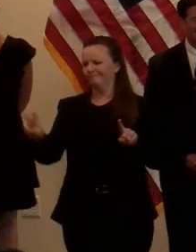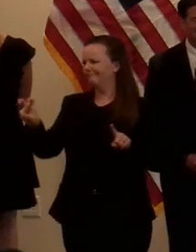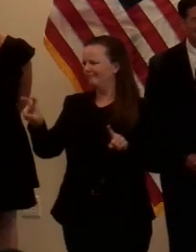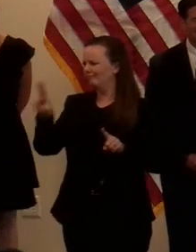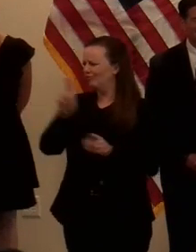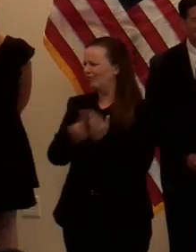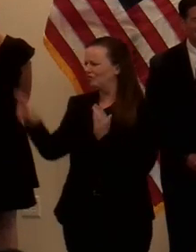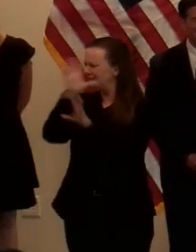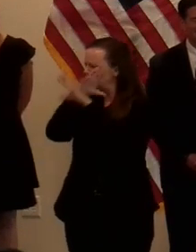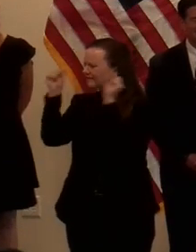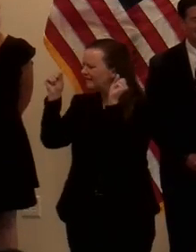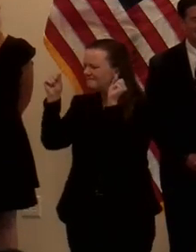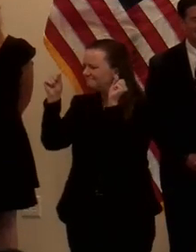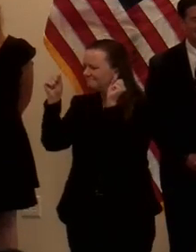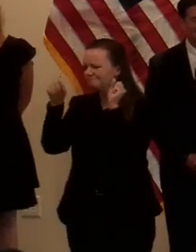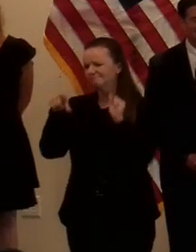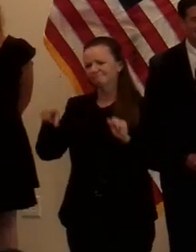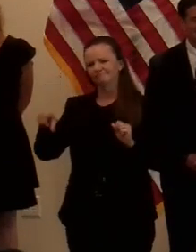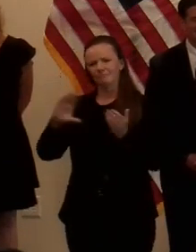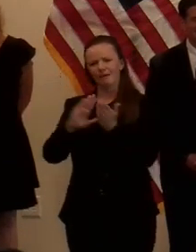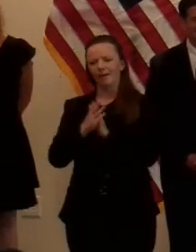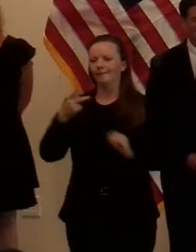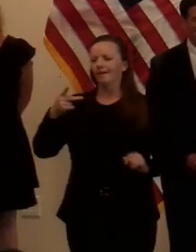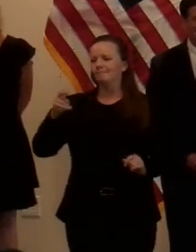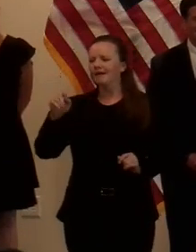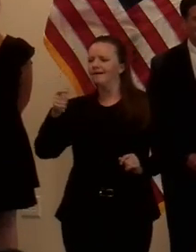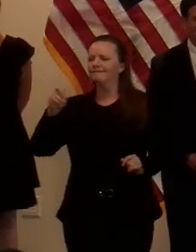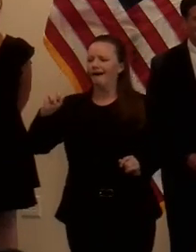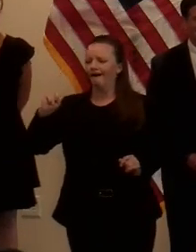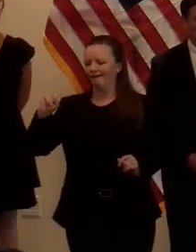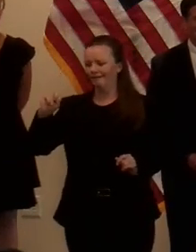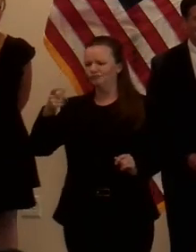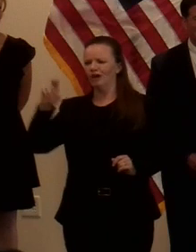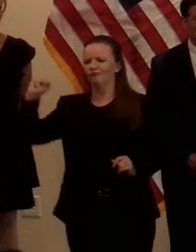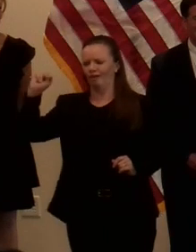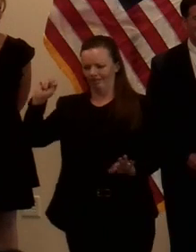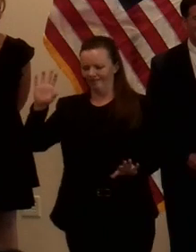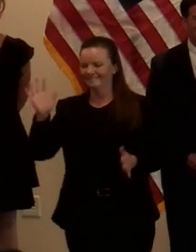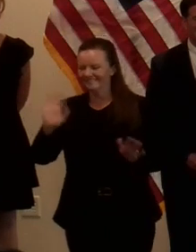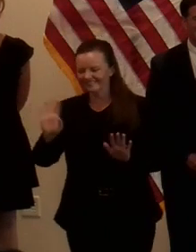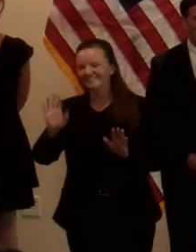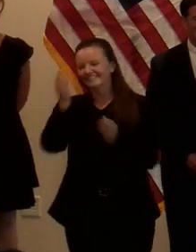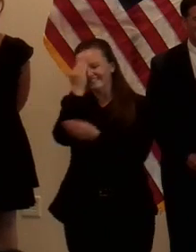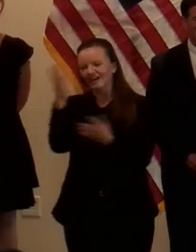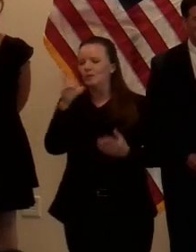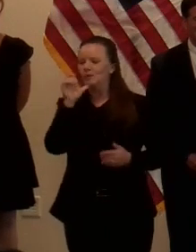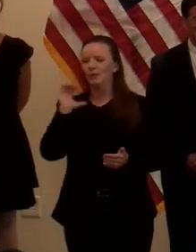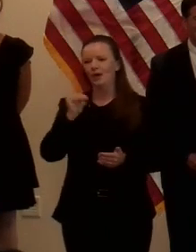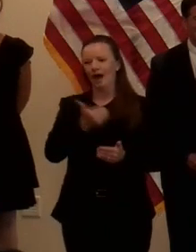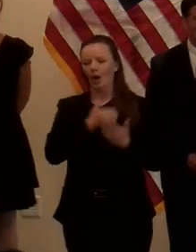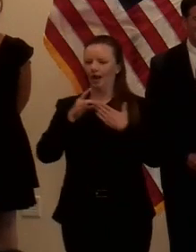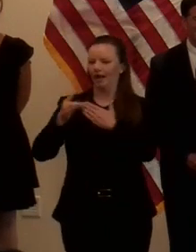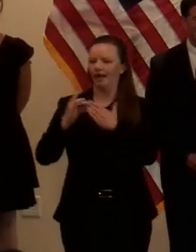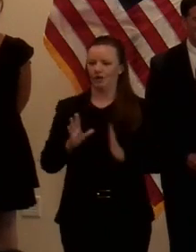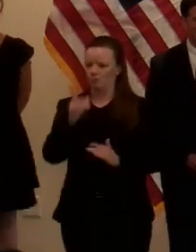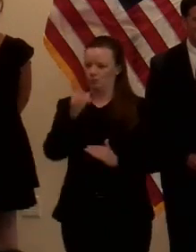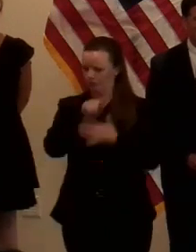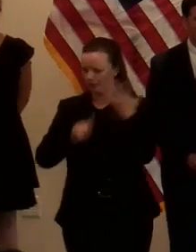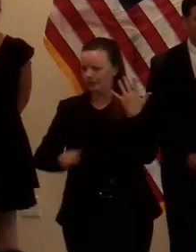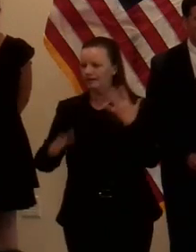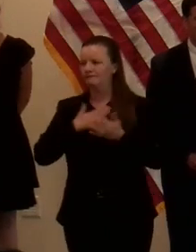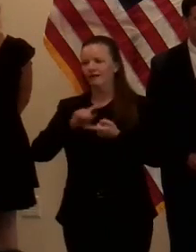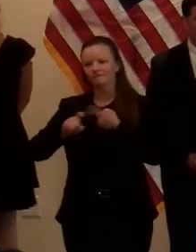university presidency. You've become a Pentagon general. I want to tell you who our frontline generals are. My